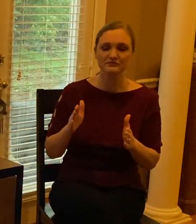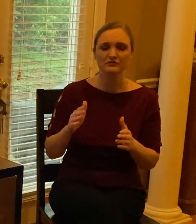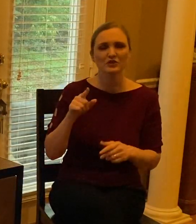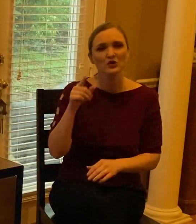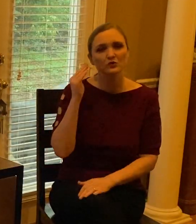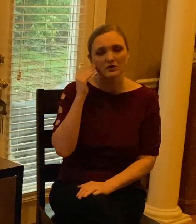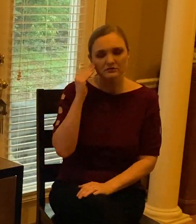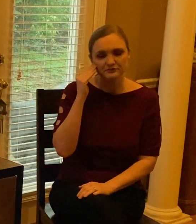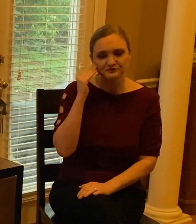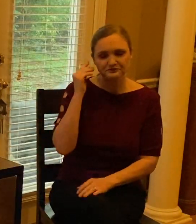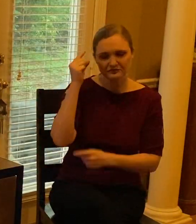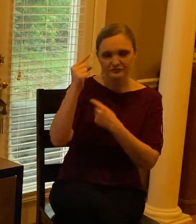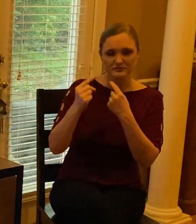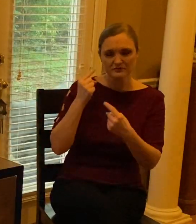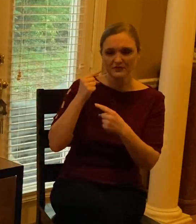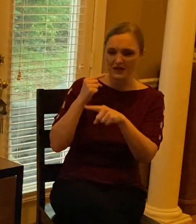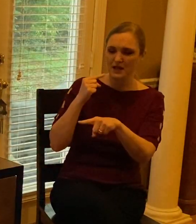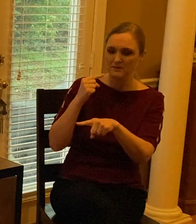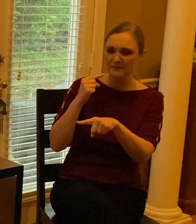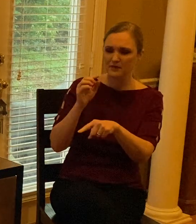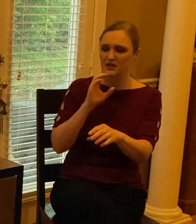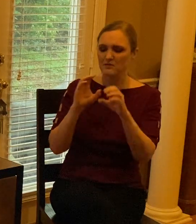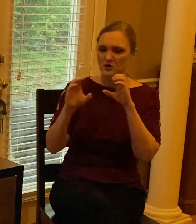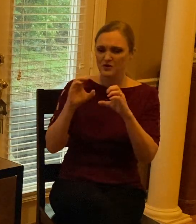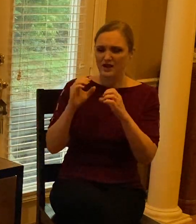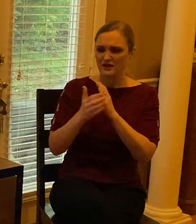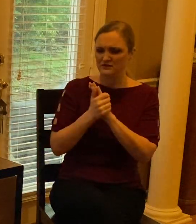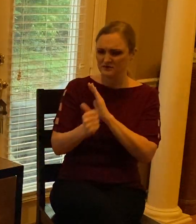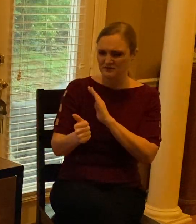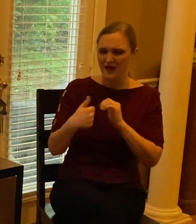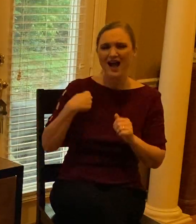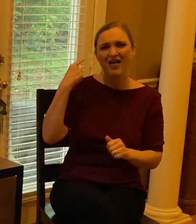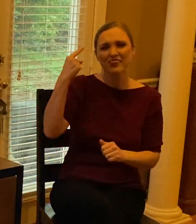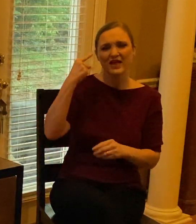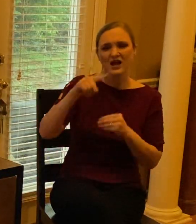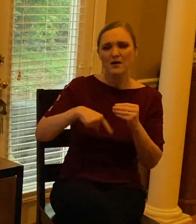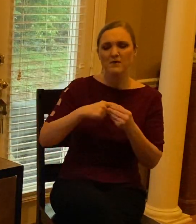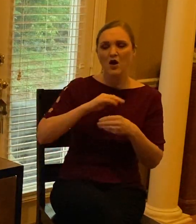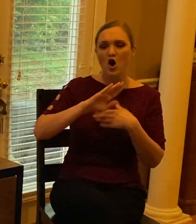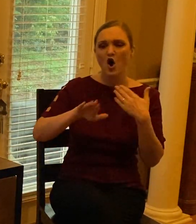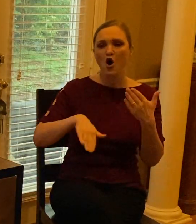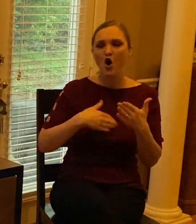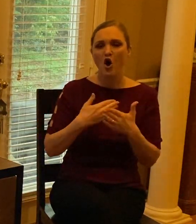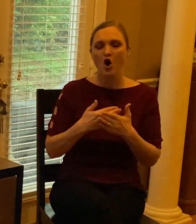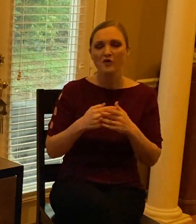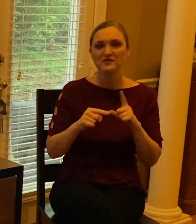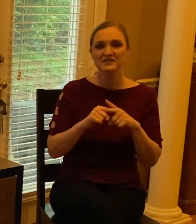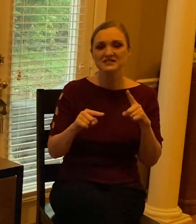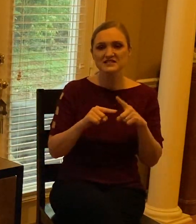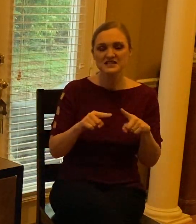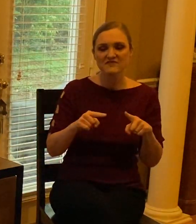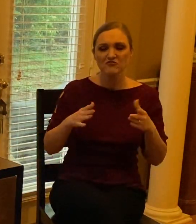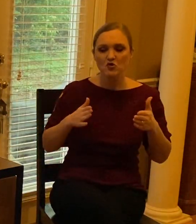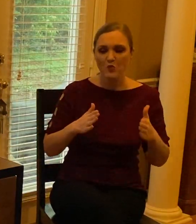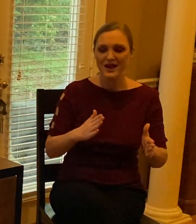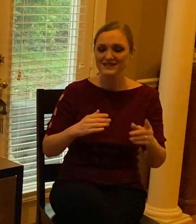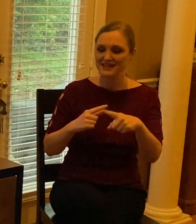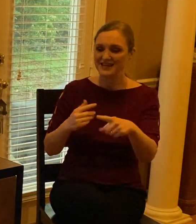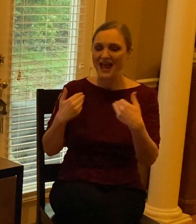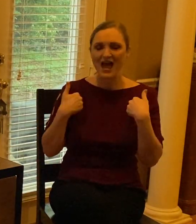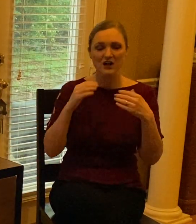You know, thinking about him being an incredible communicator, I think about all of the unique and effective ways that he had